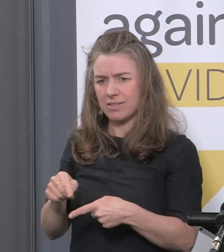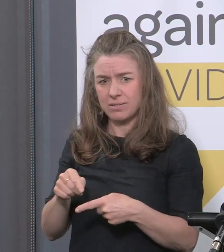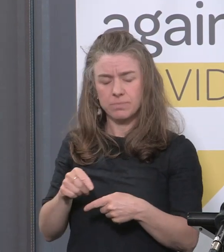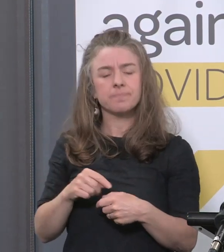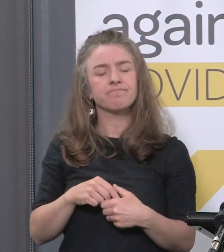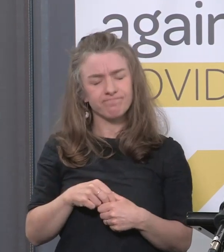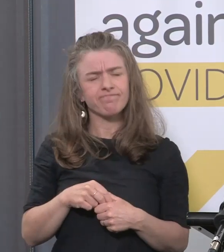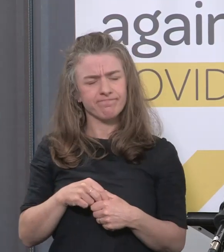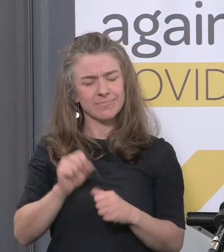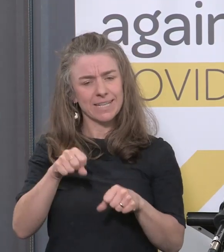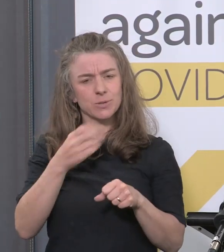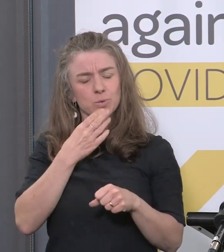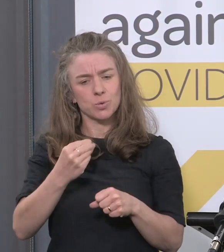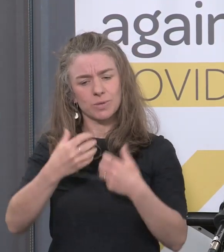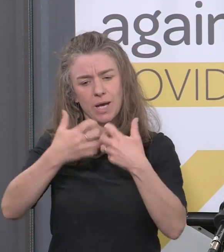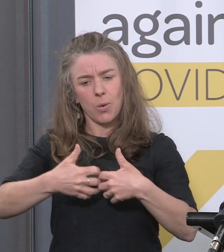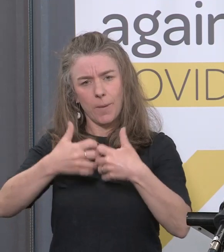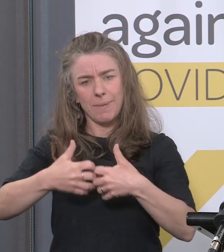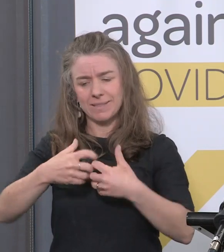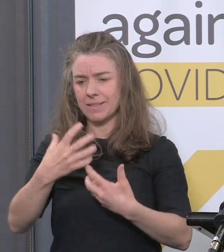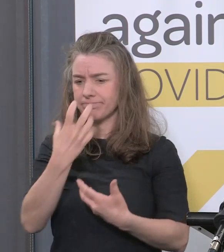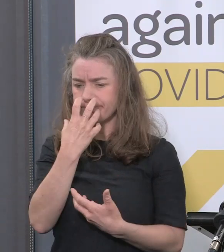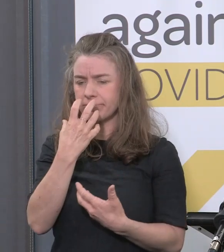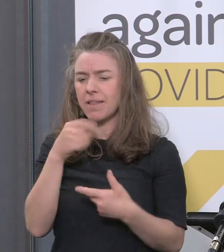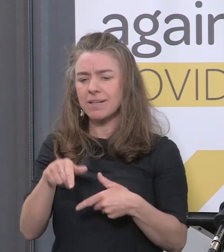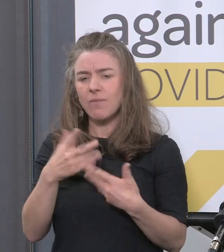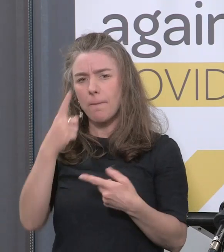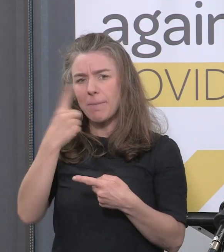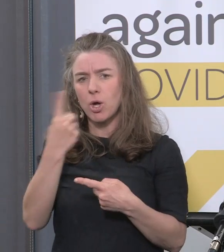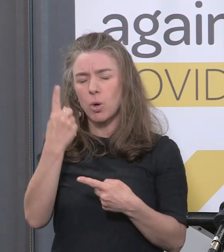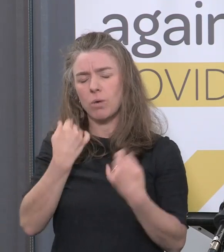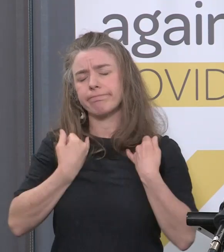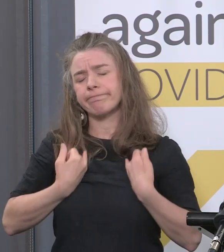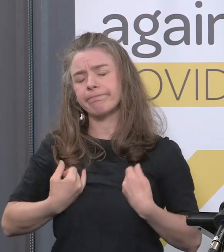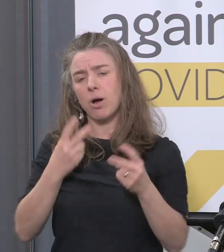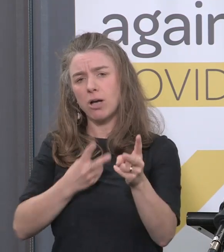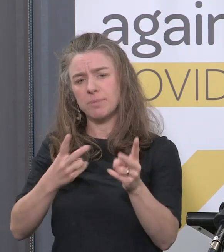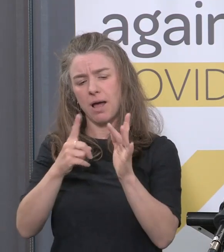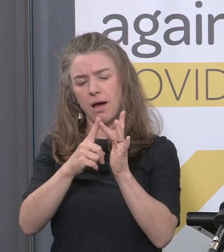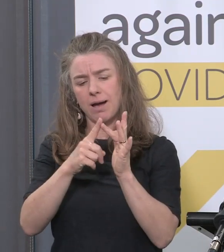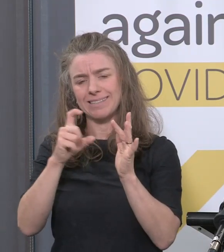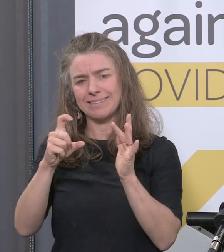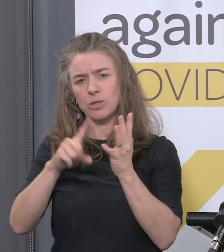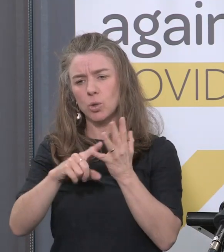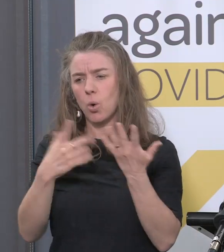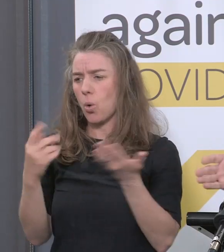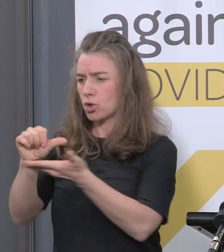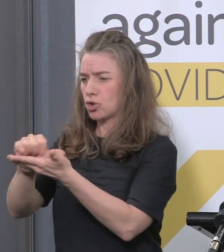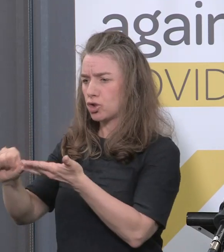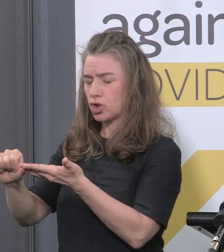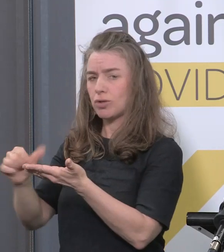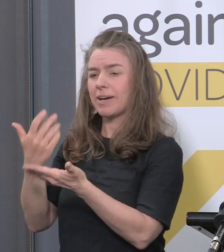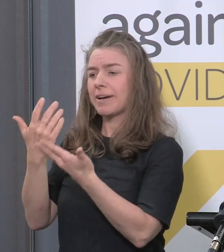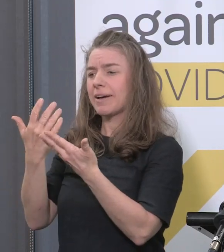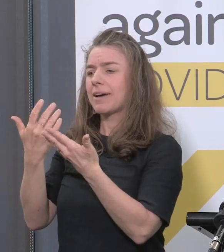all the ventilators to be in use because they are people who are in intensive care or having surgery, so they're in theatres or